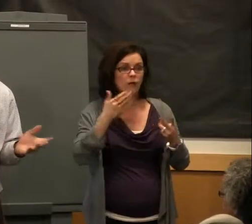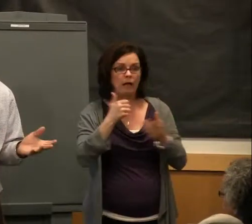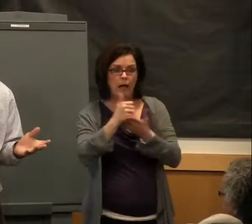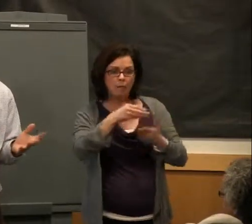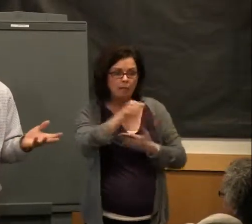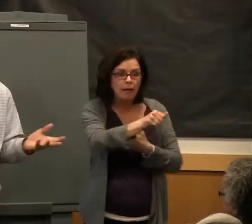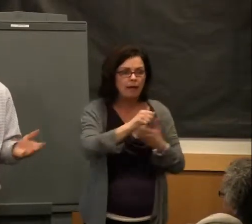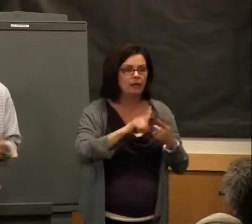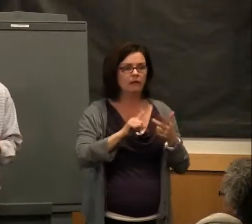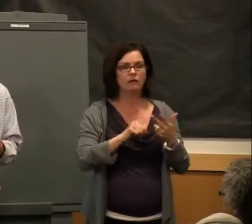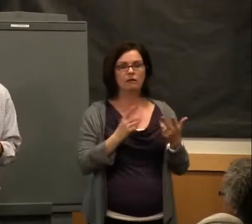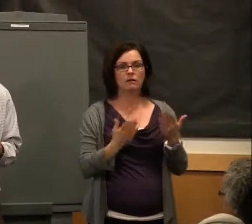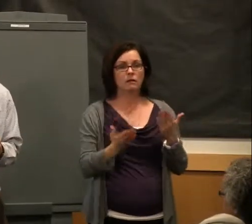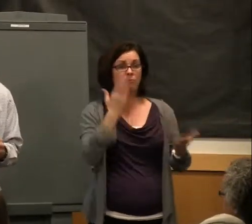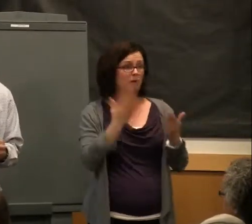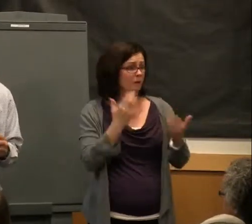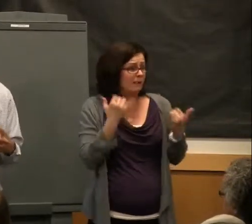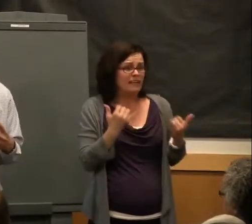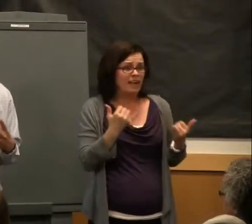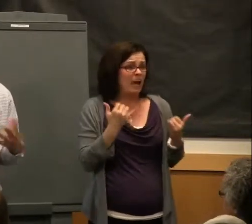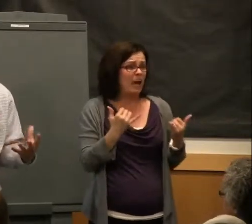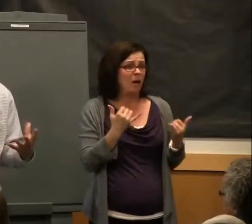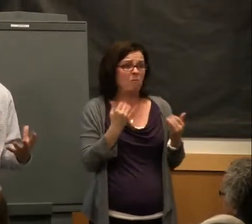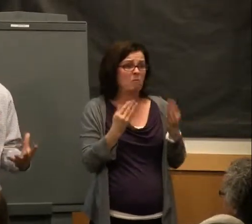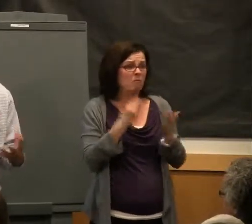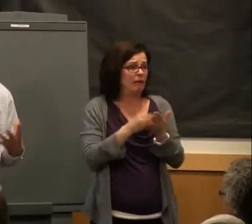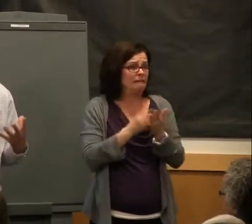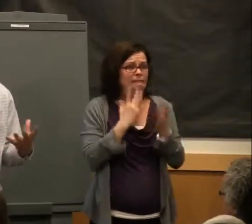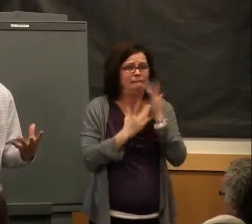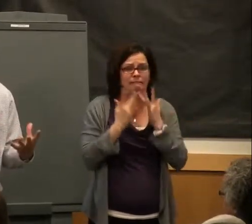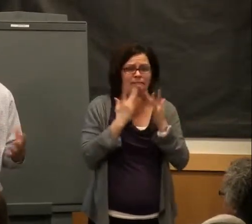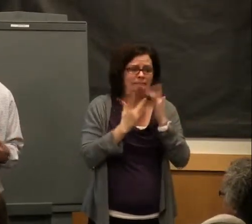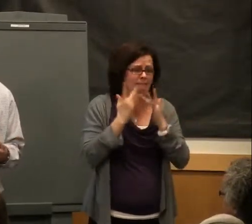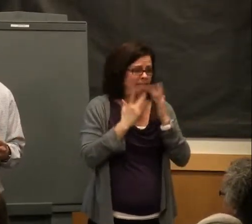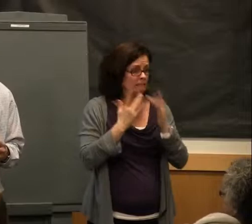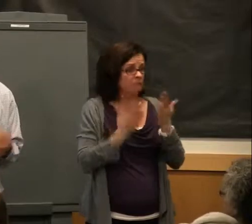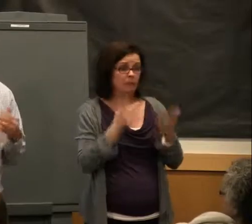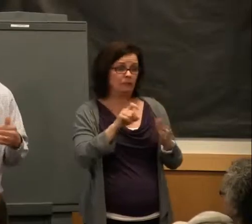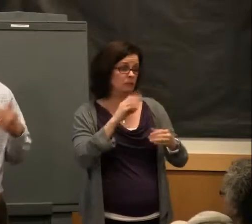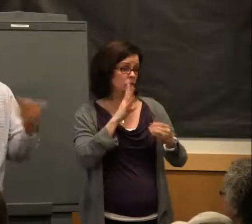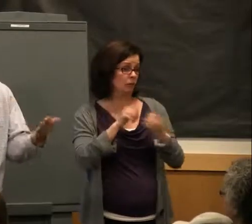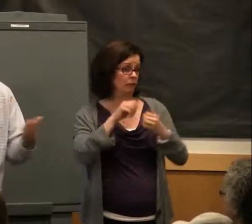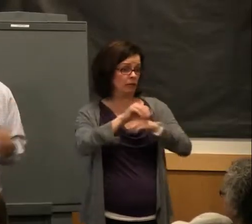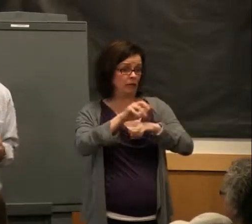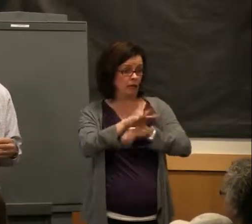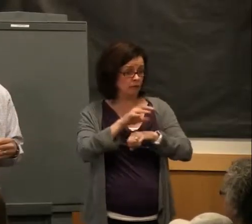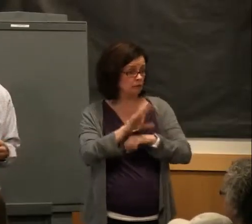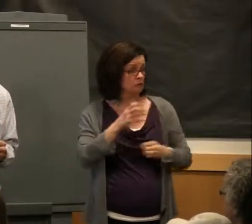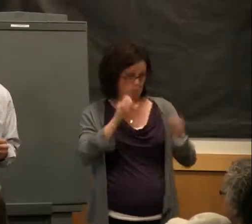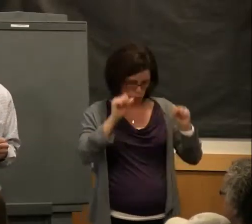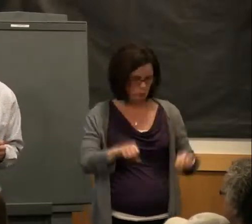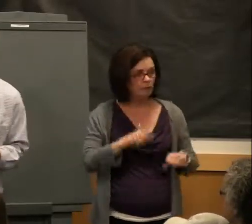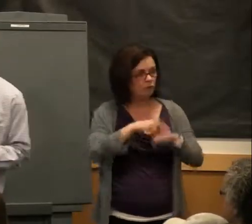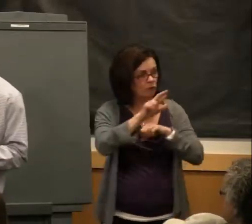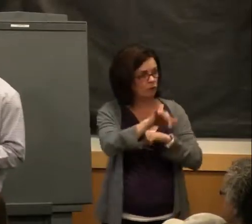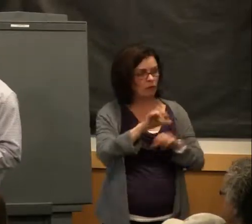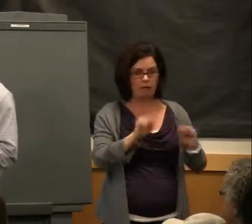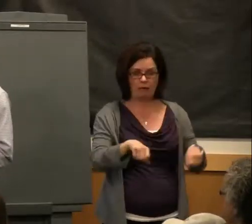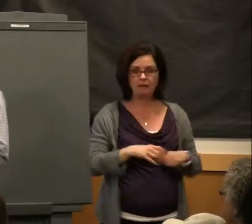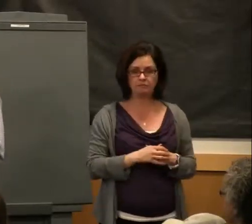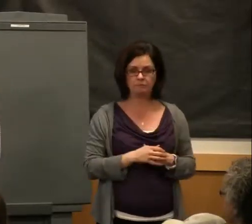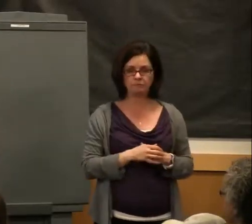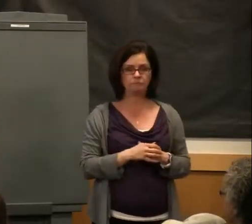know, maybe things are tough right now and you just need to talk to a counselor or somebody like that. We can make those types of referrals for